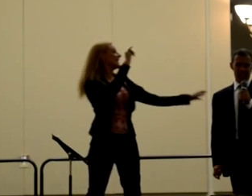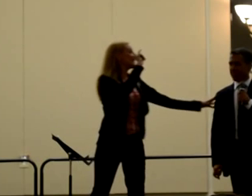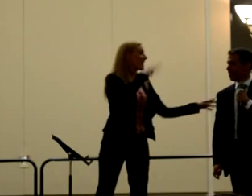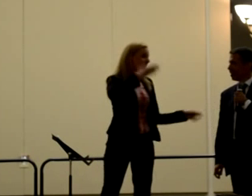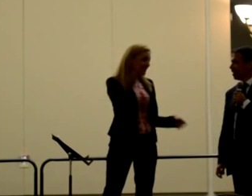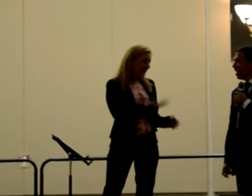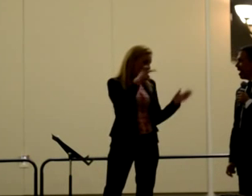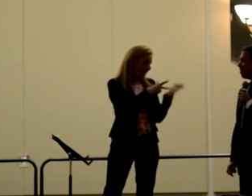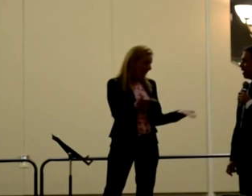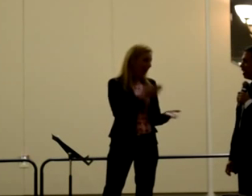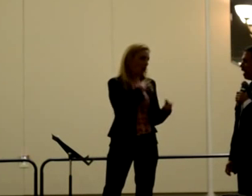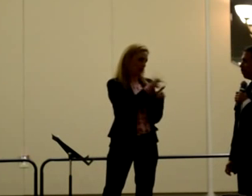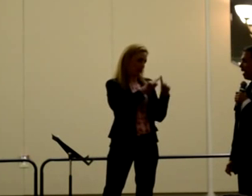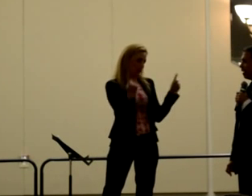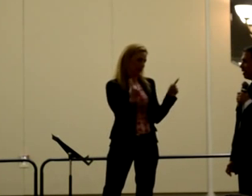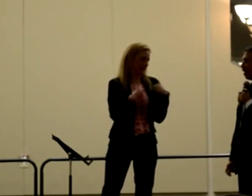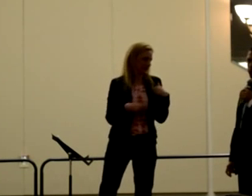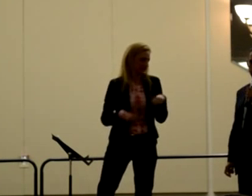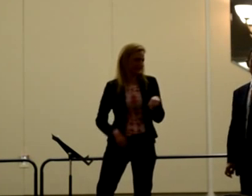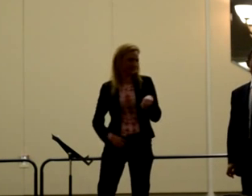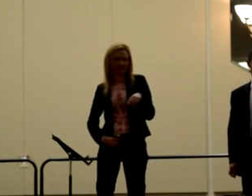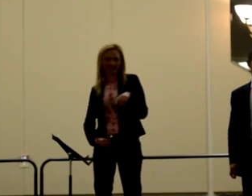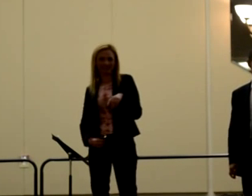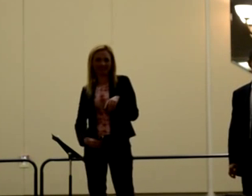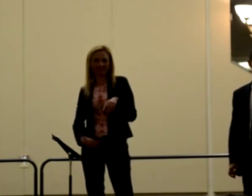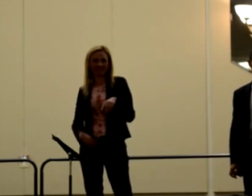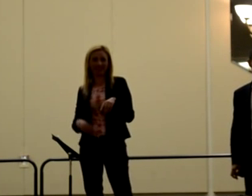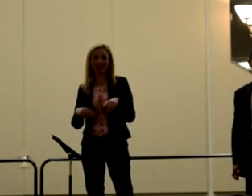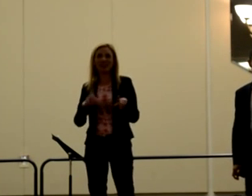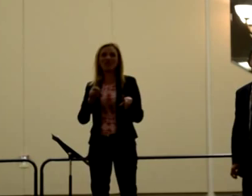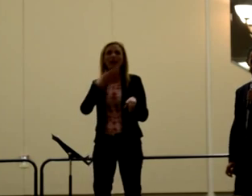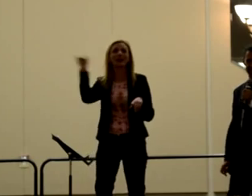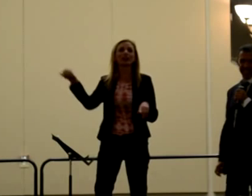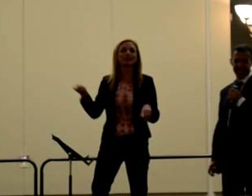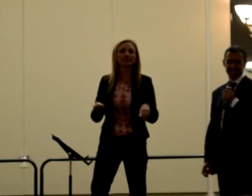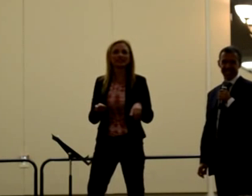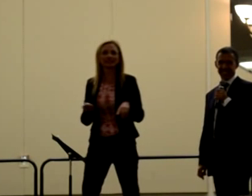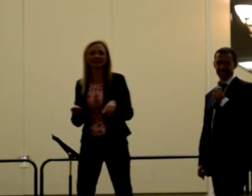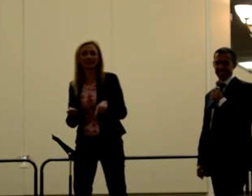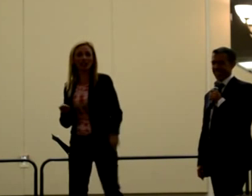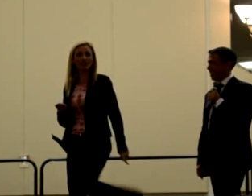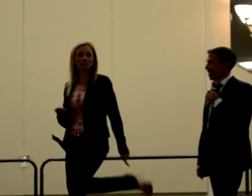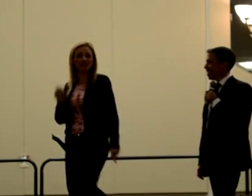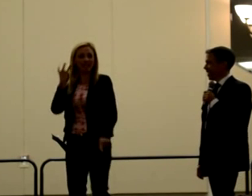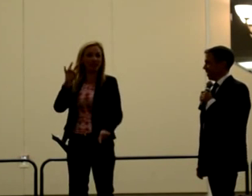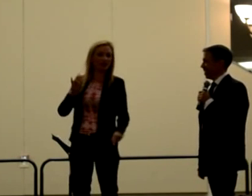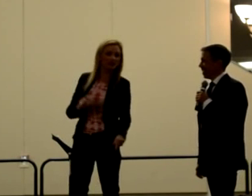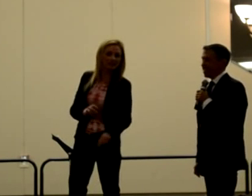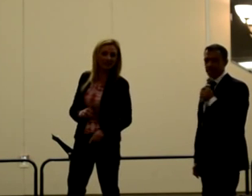Thank you. If I get a bag back, I'll wear different shoes for you. You can give them to me